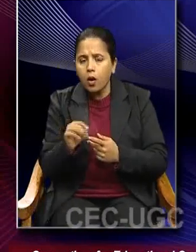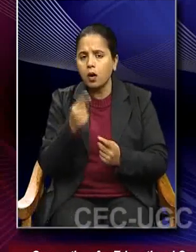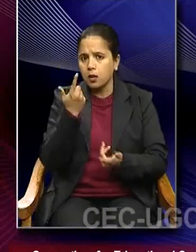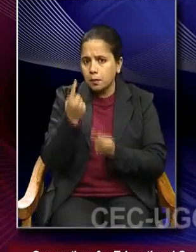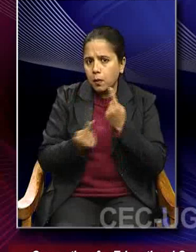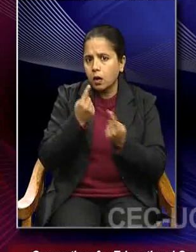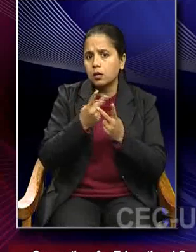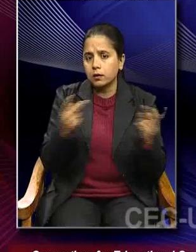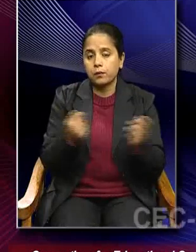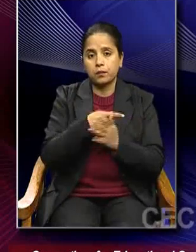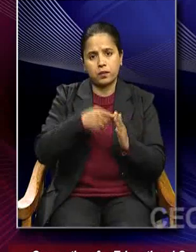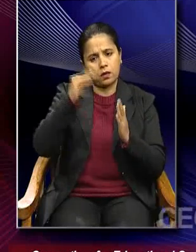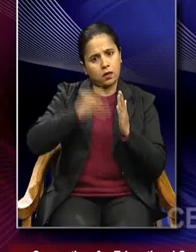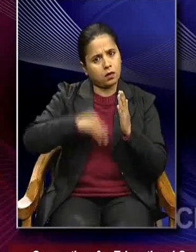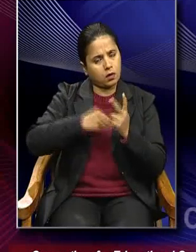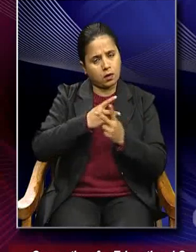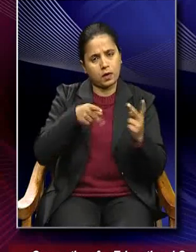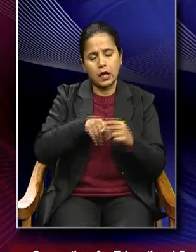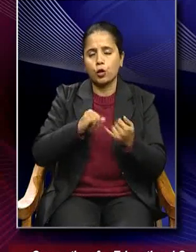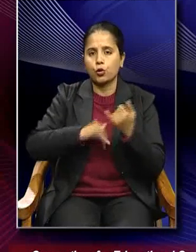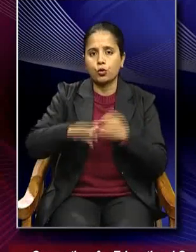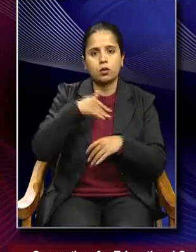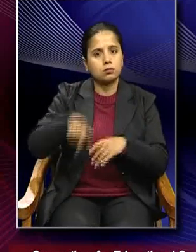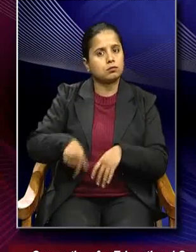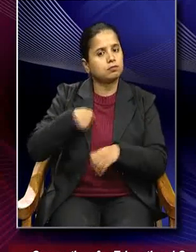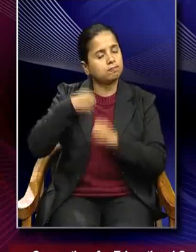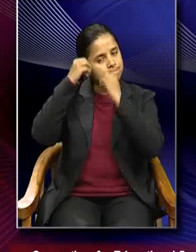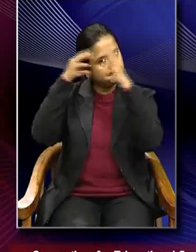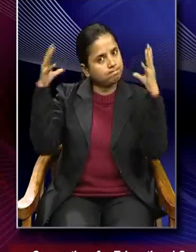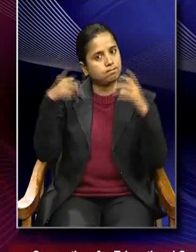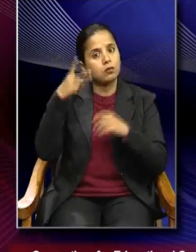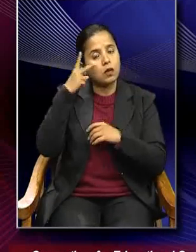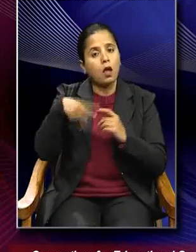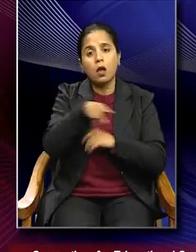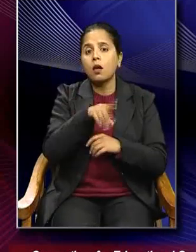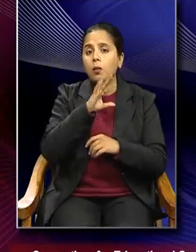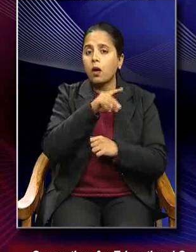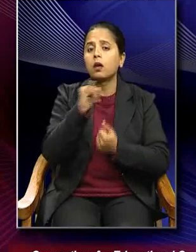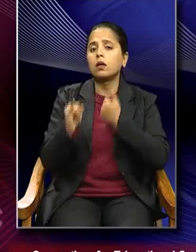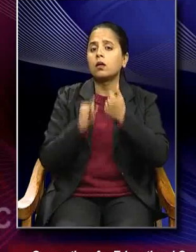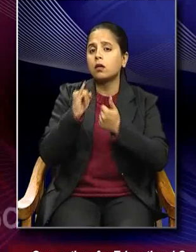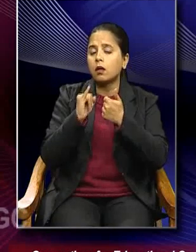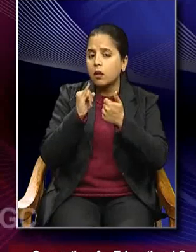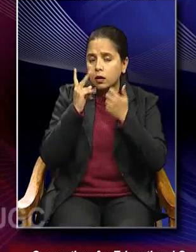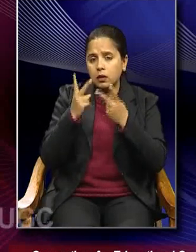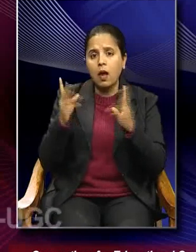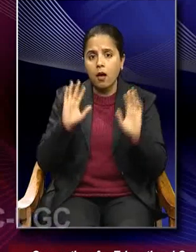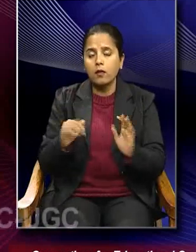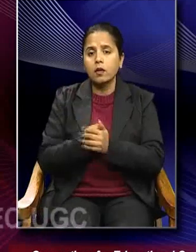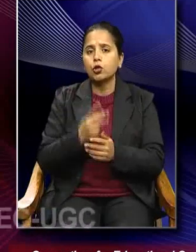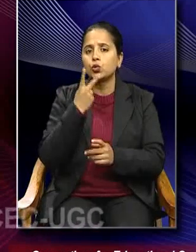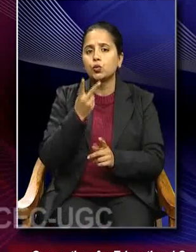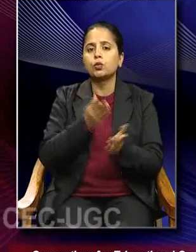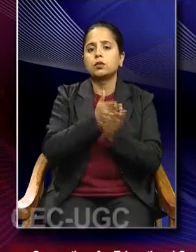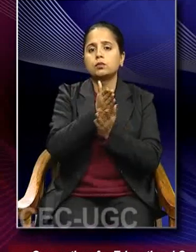the text, the sociological imagination, he is also critical of two